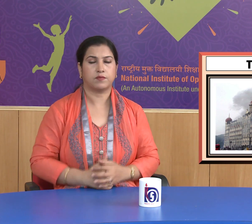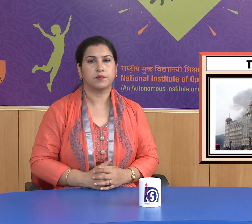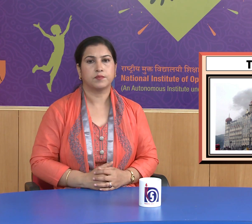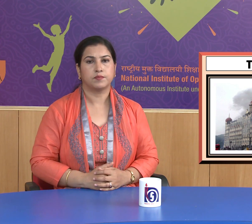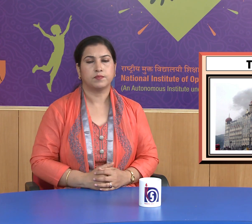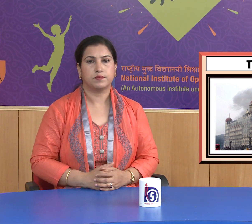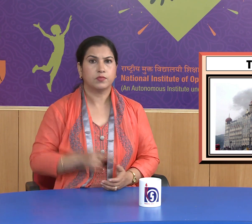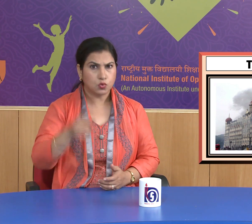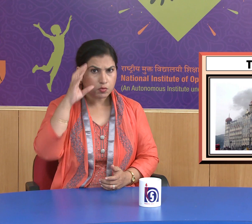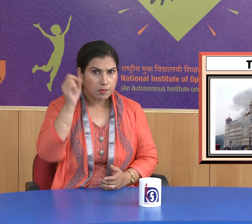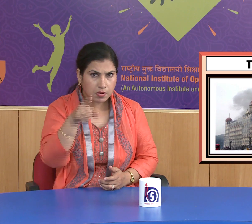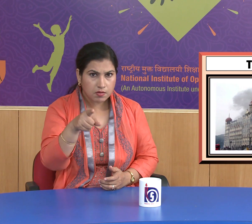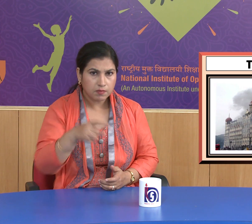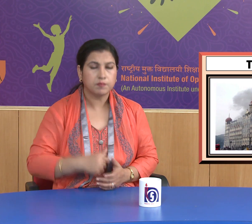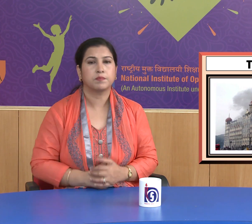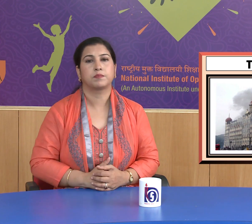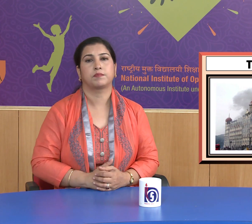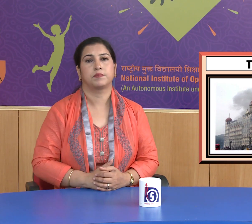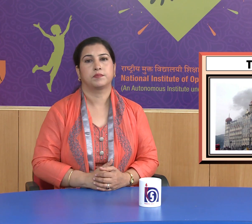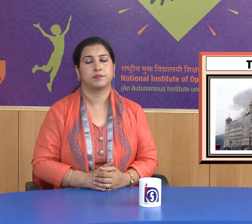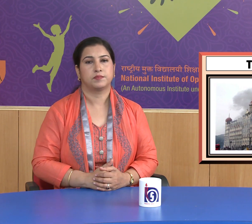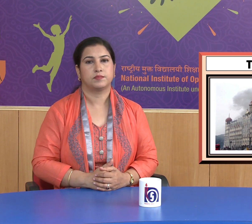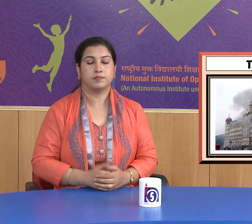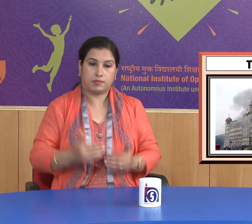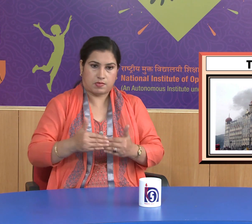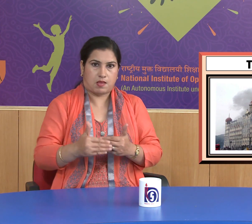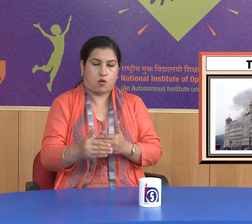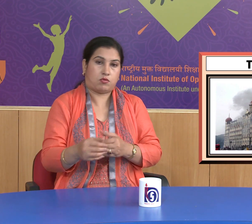Do you remember it? Let us revise it today.